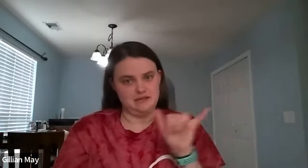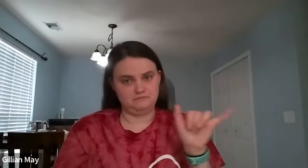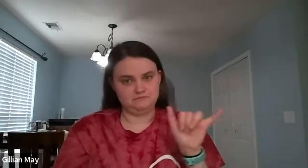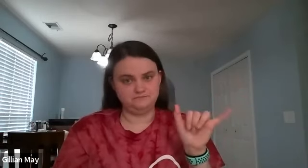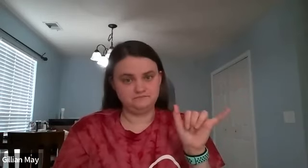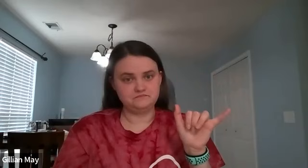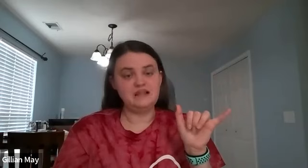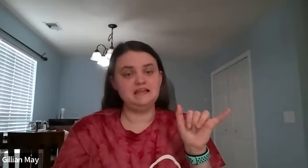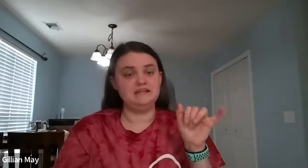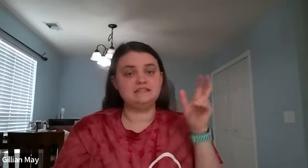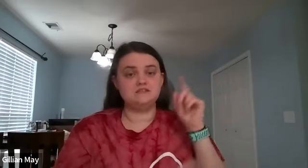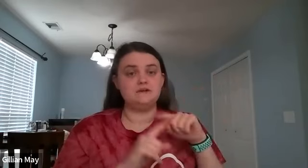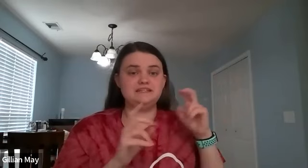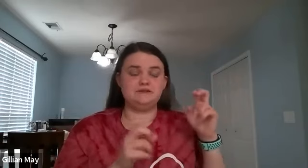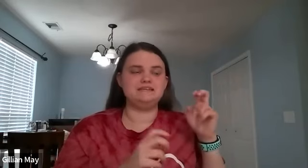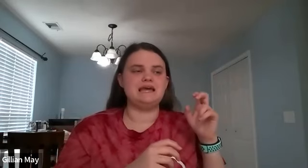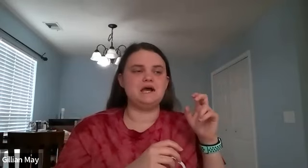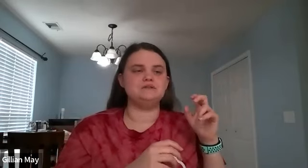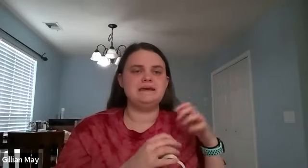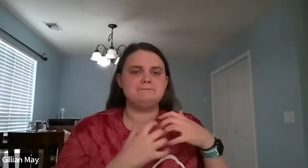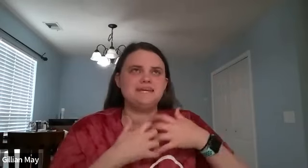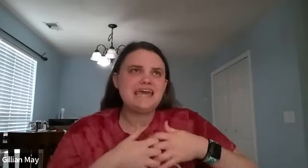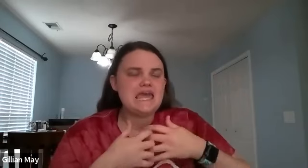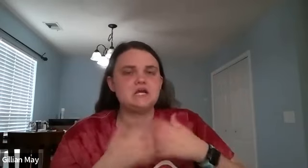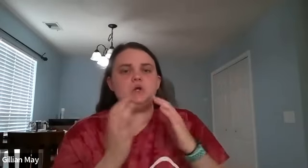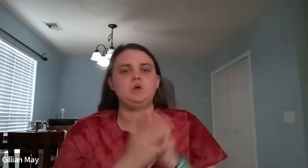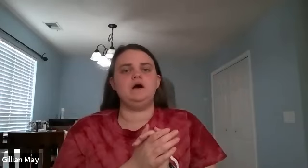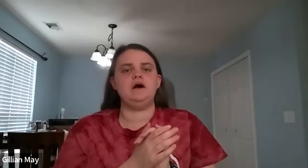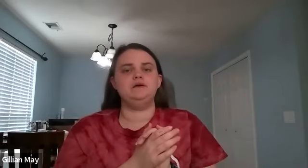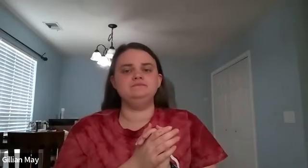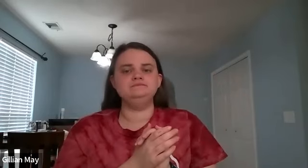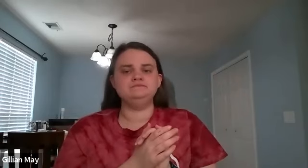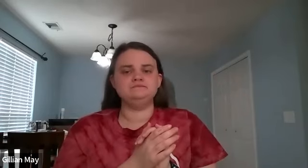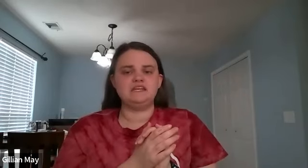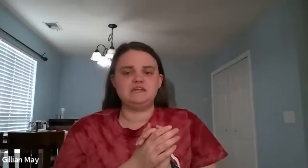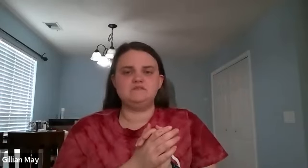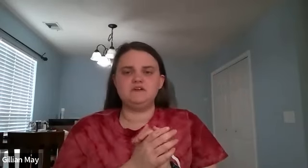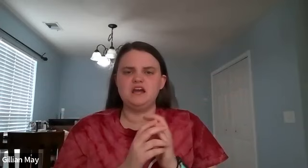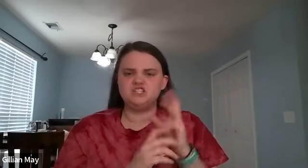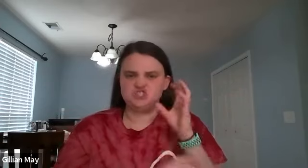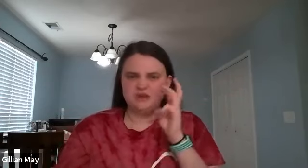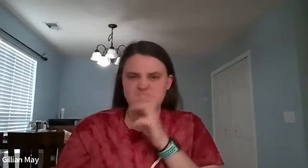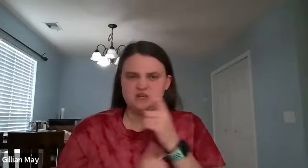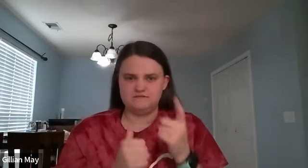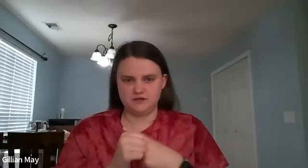same. It sounds very different. It sounds mechanical. It can be very kind of strange at